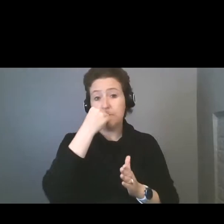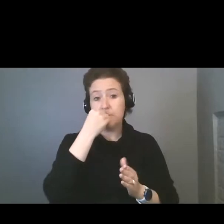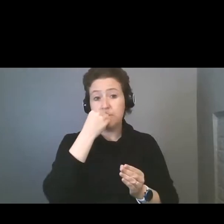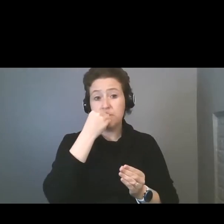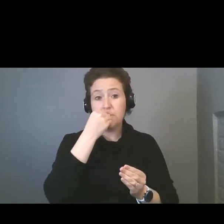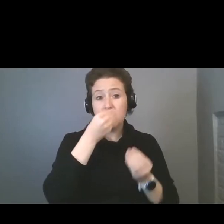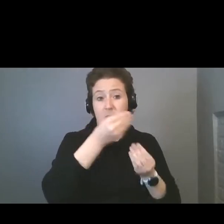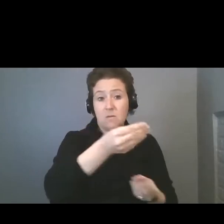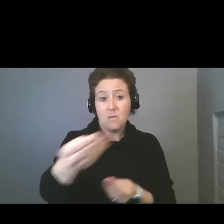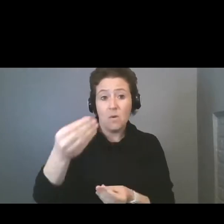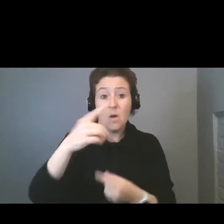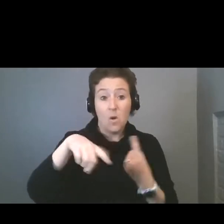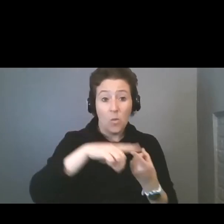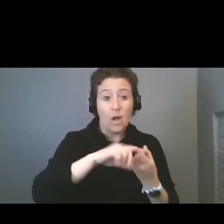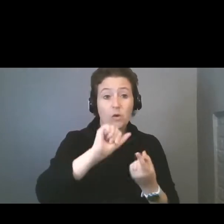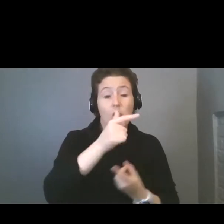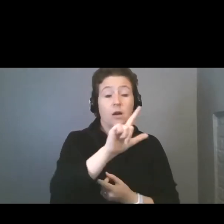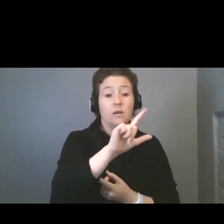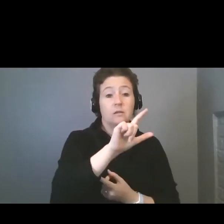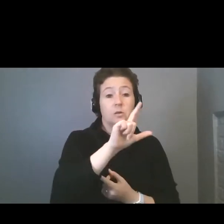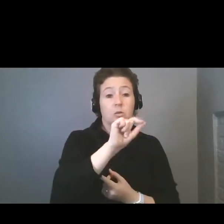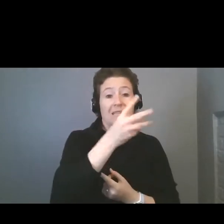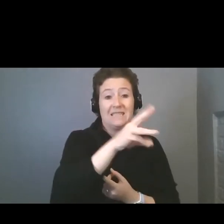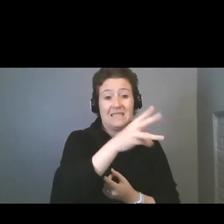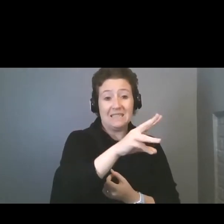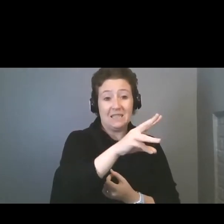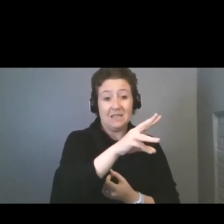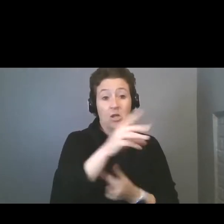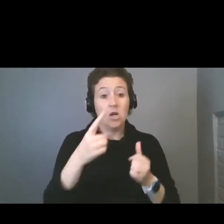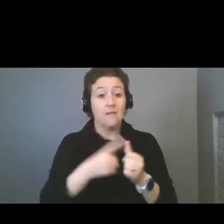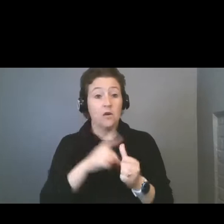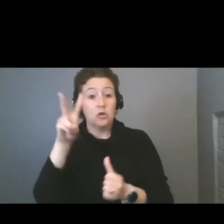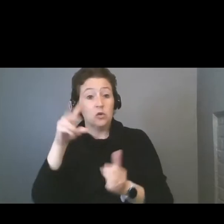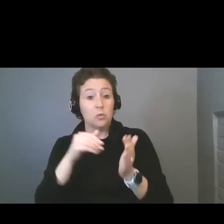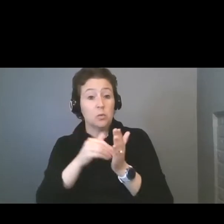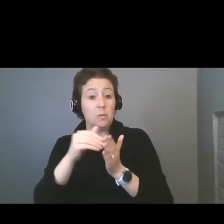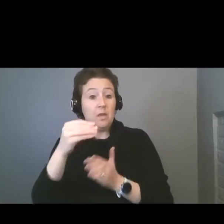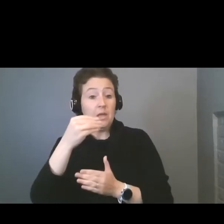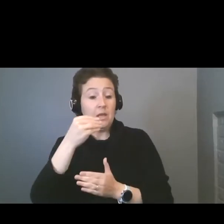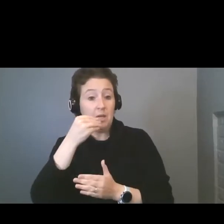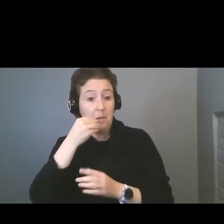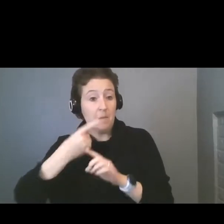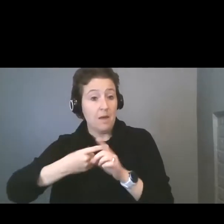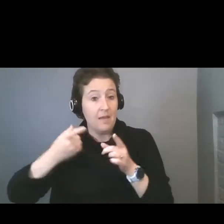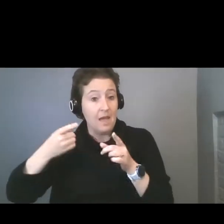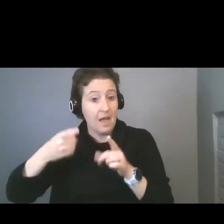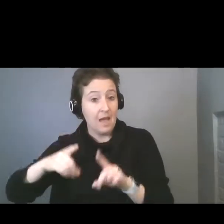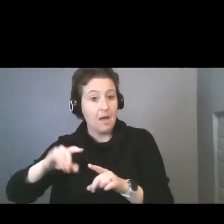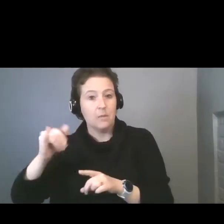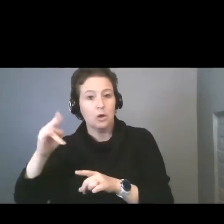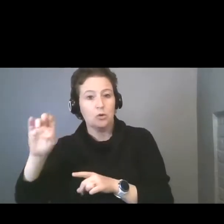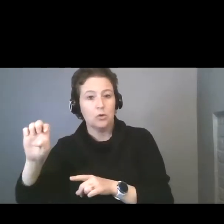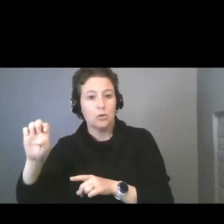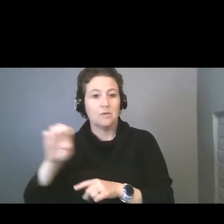2016, and our first 2 million meal month was just this past June. So it took us 34 years to get to 1